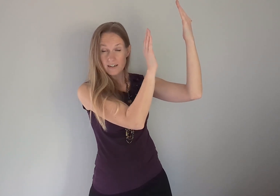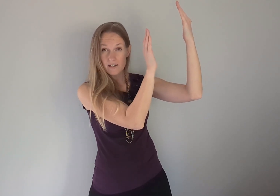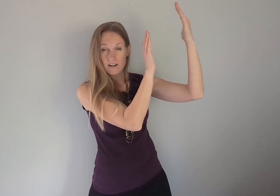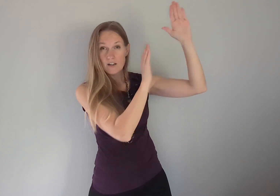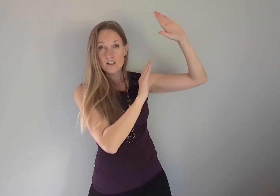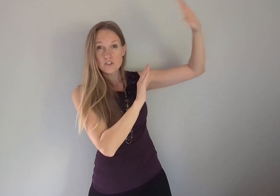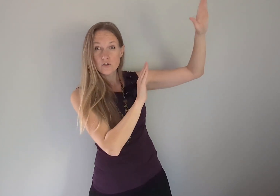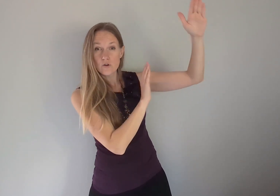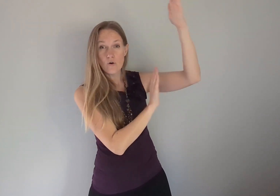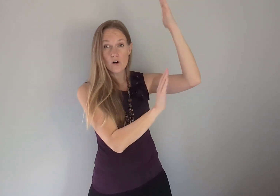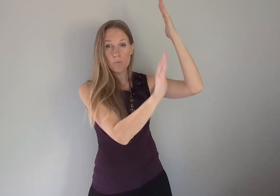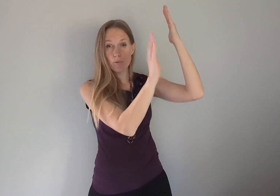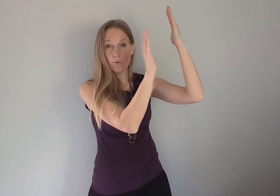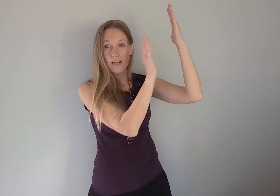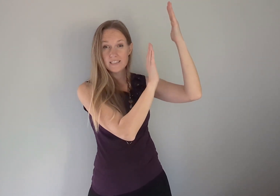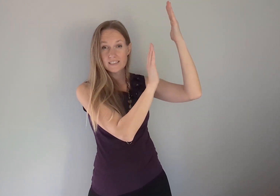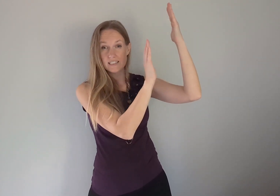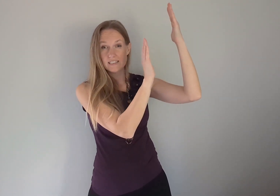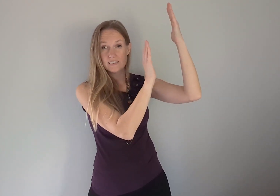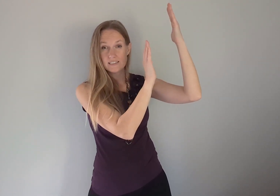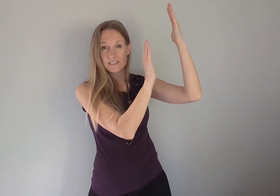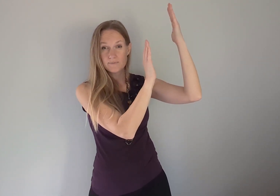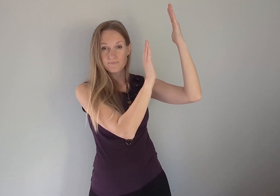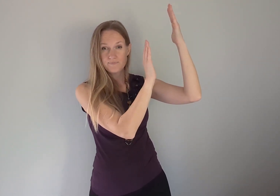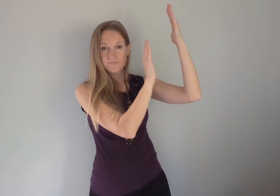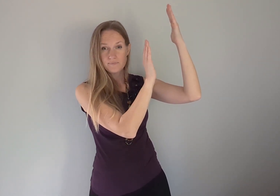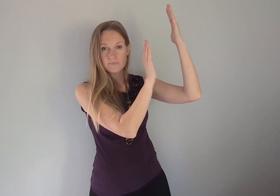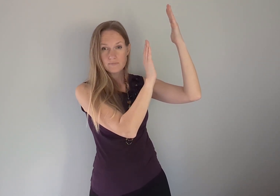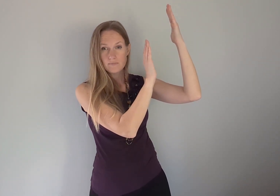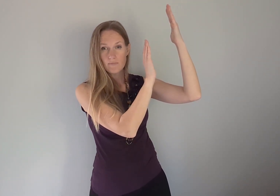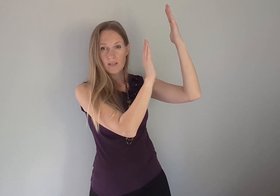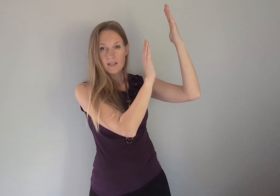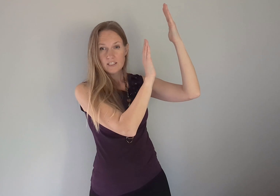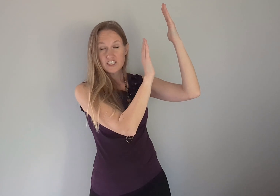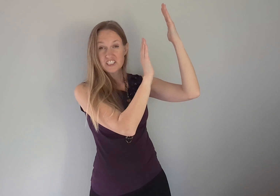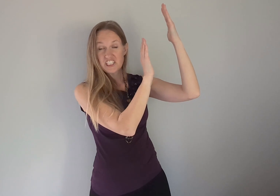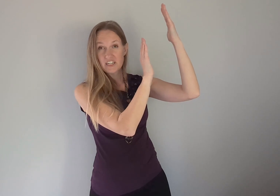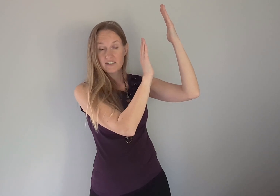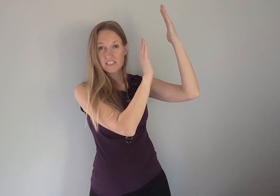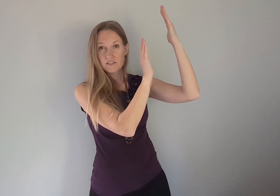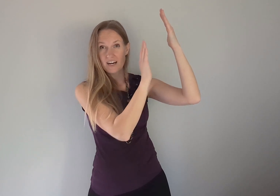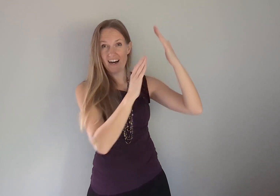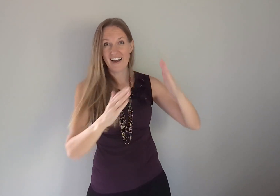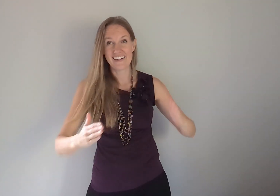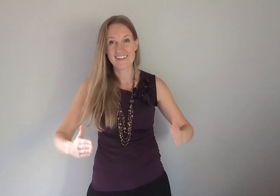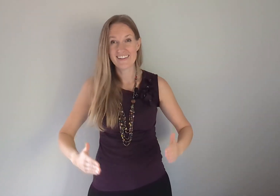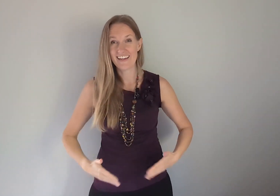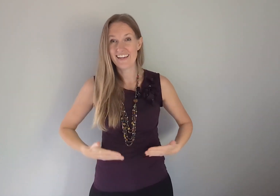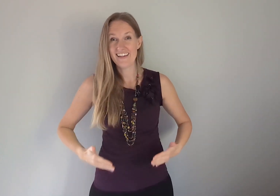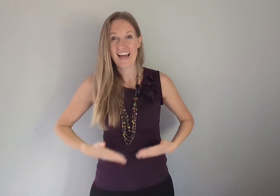here. So your presence to cheer and to guide. Okay,